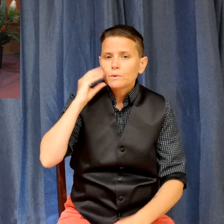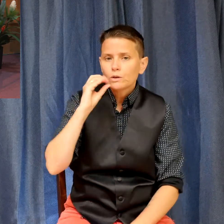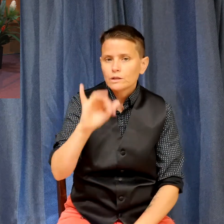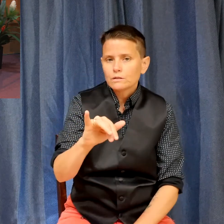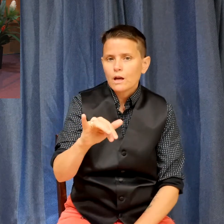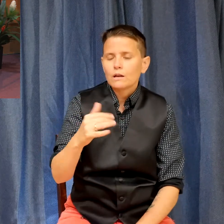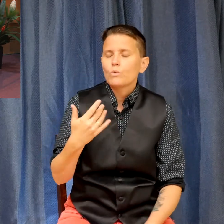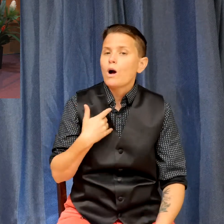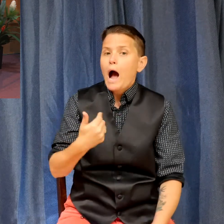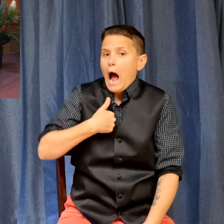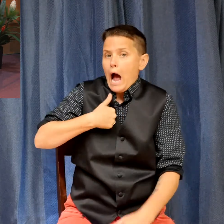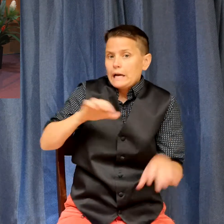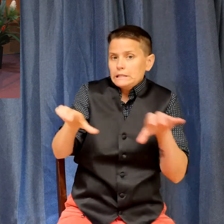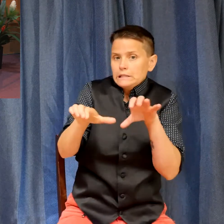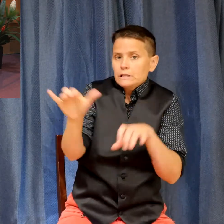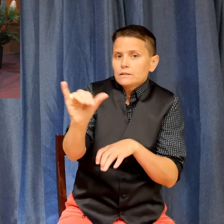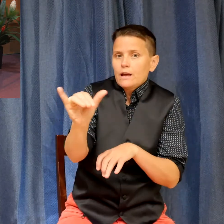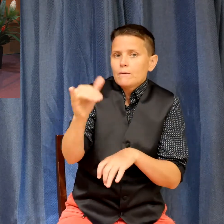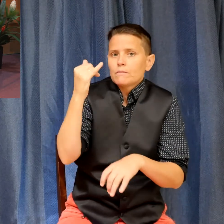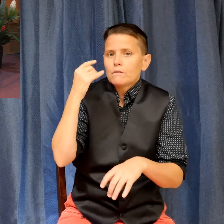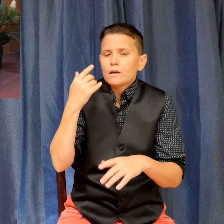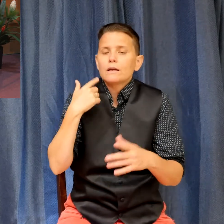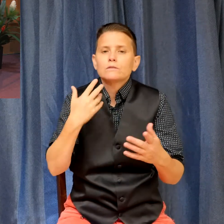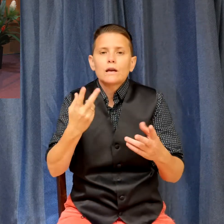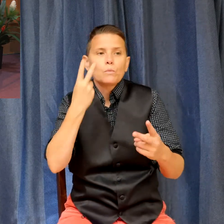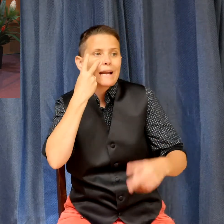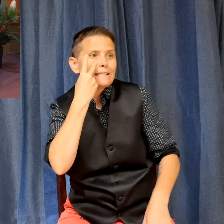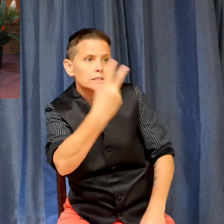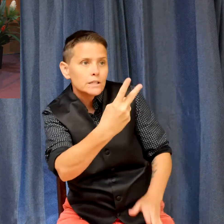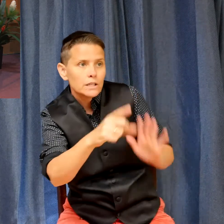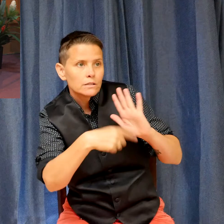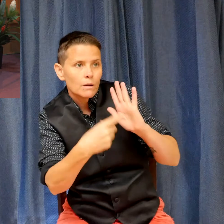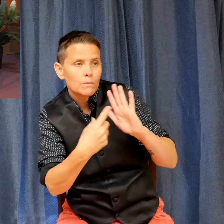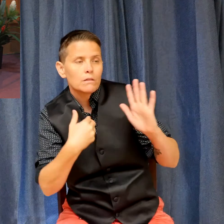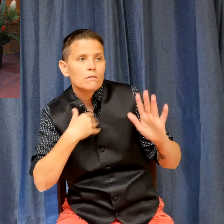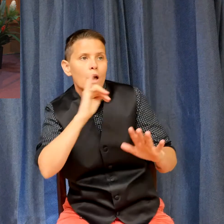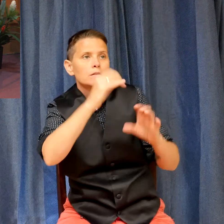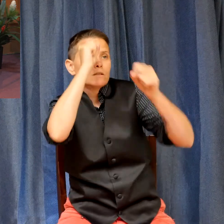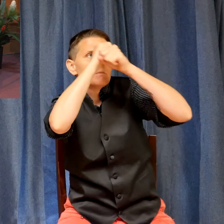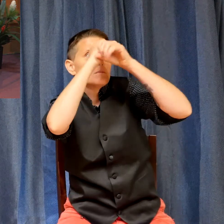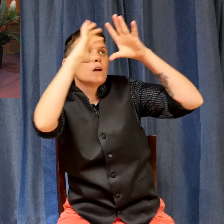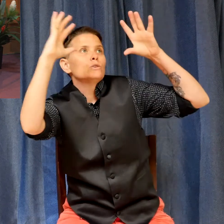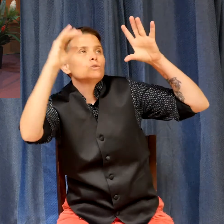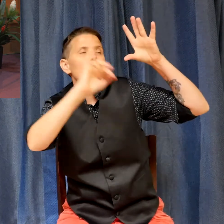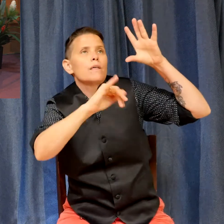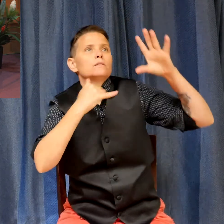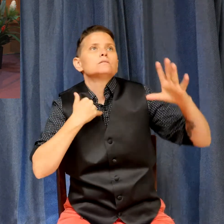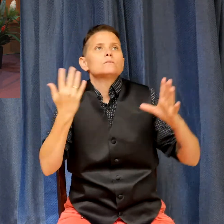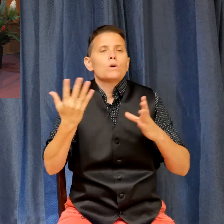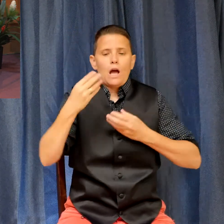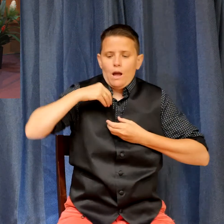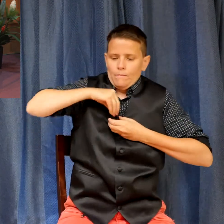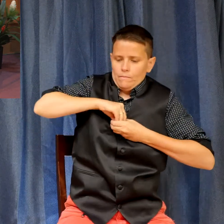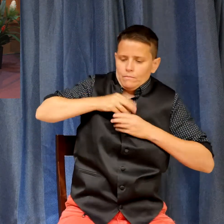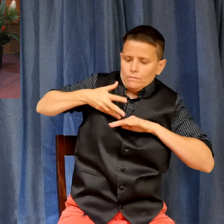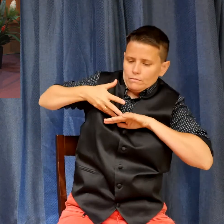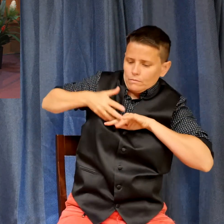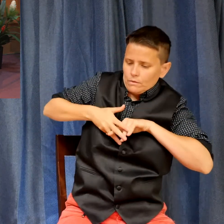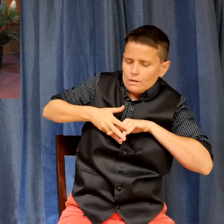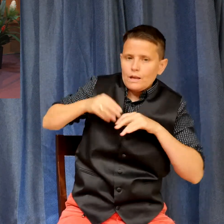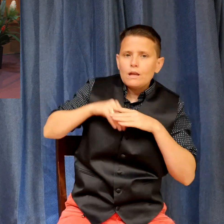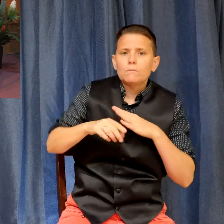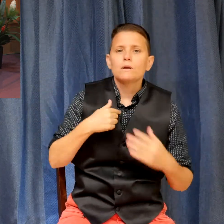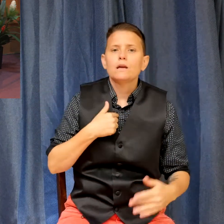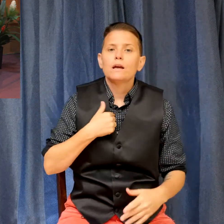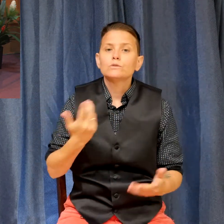up a picture of white sand beach. Oh, no. And sure enough, when I got done with all that